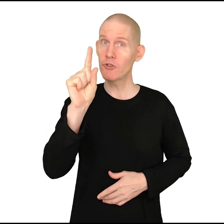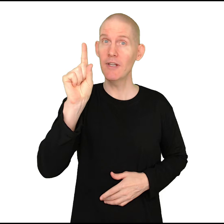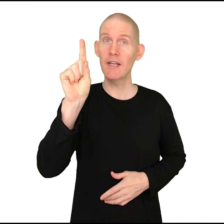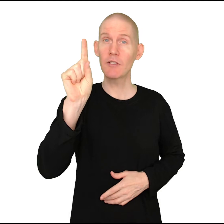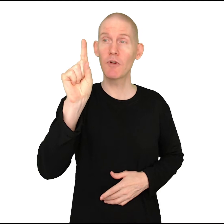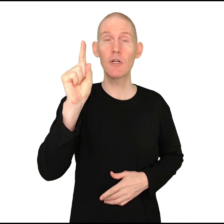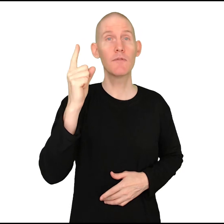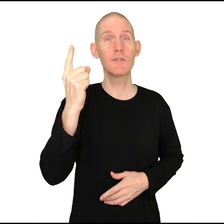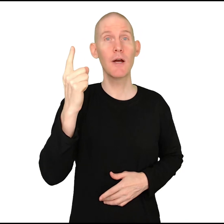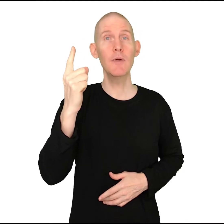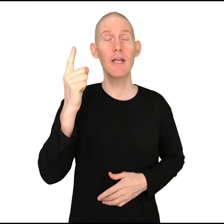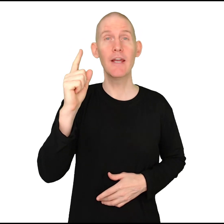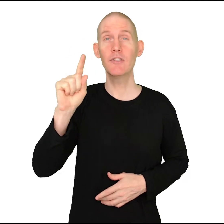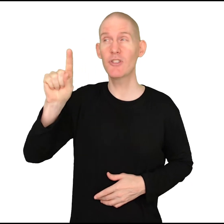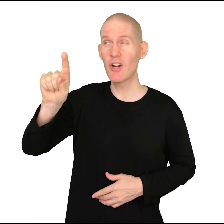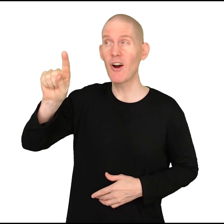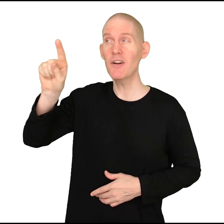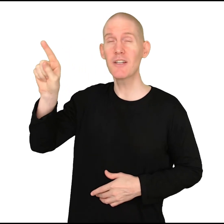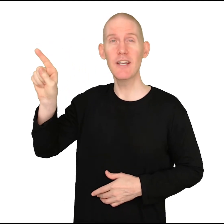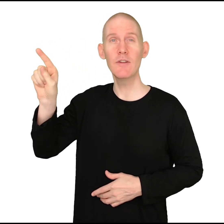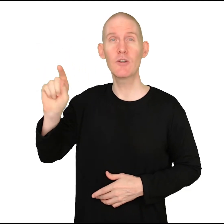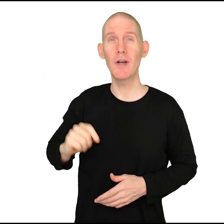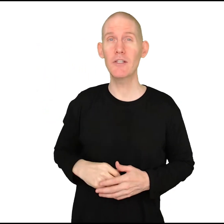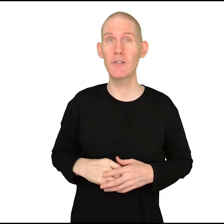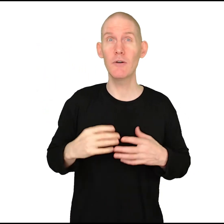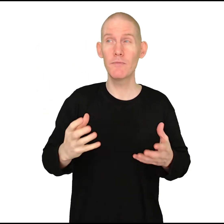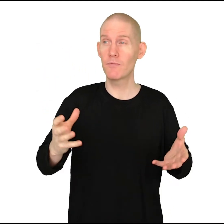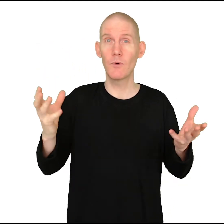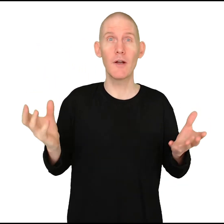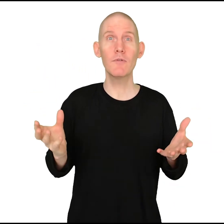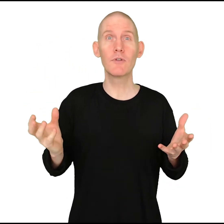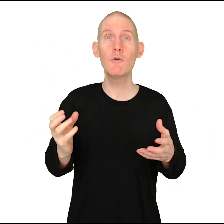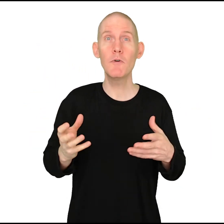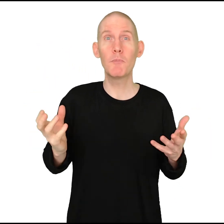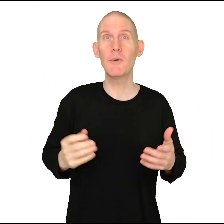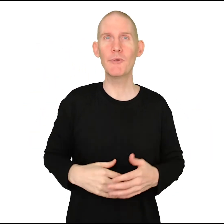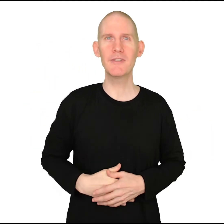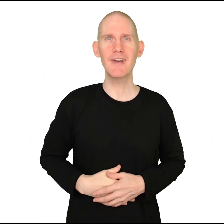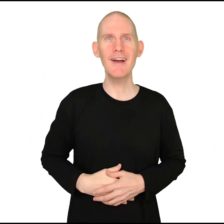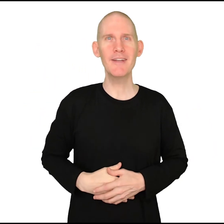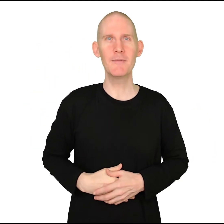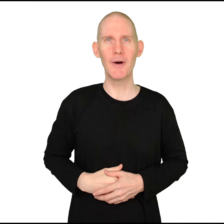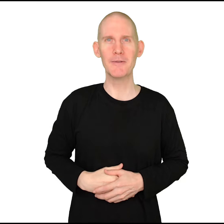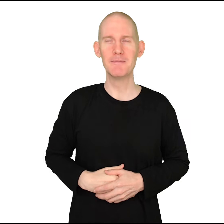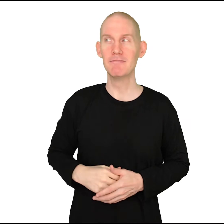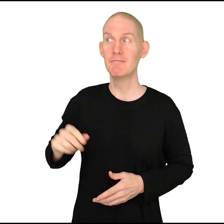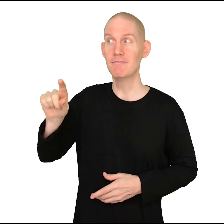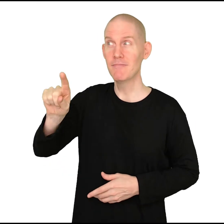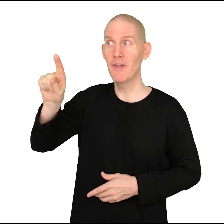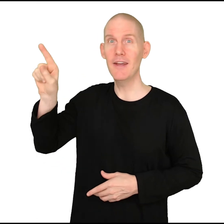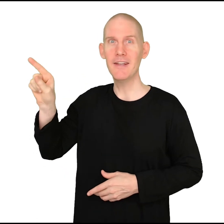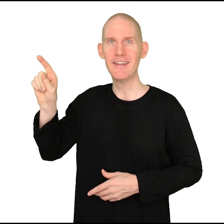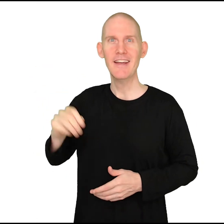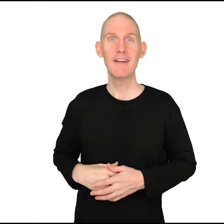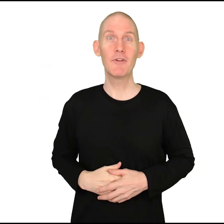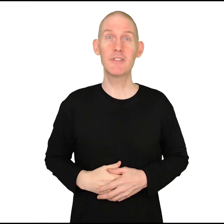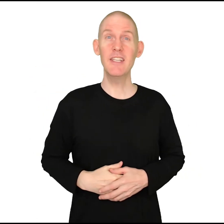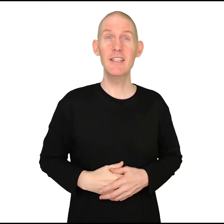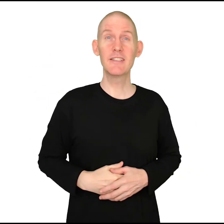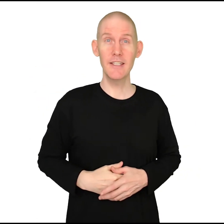index finger of your dominant hand, just arc in the direction of whatever group of people you're talking about. They. If they're